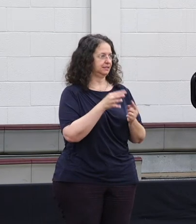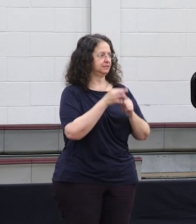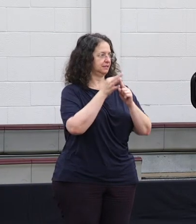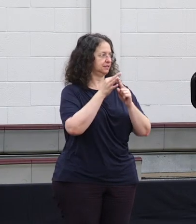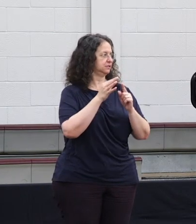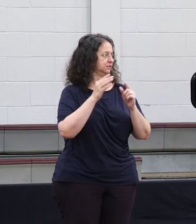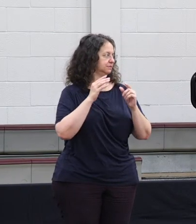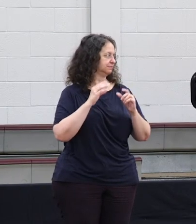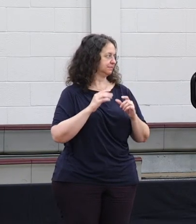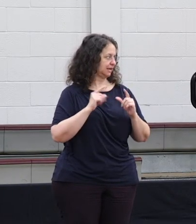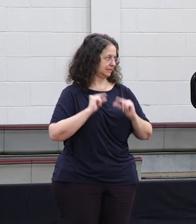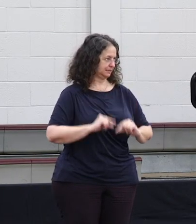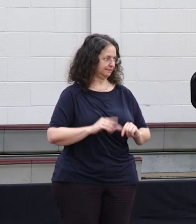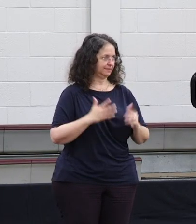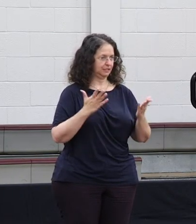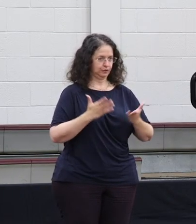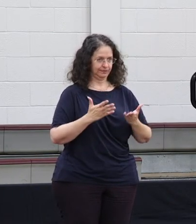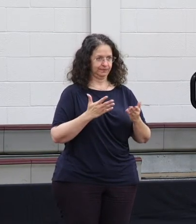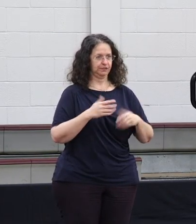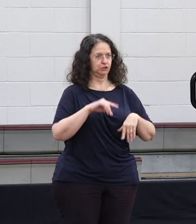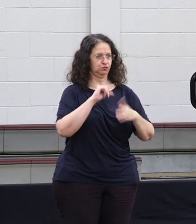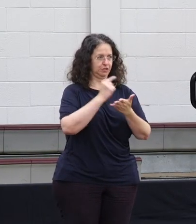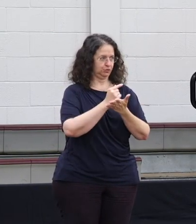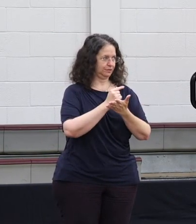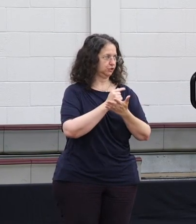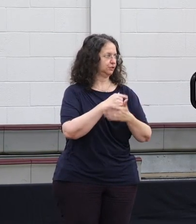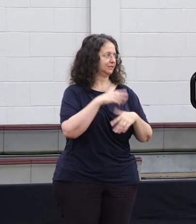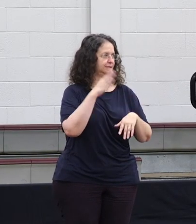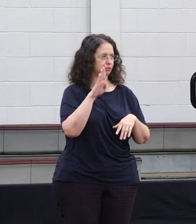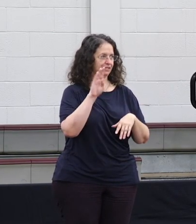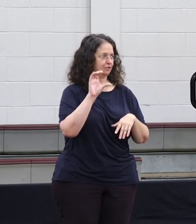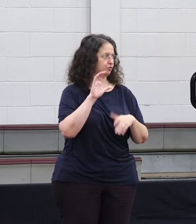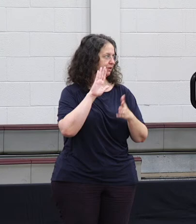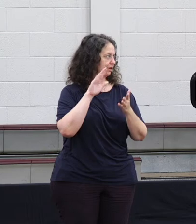guests to the graduation ceremony of Bristol Central High School.